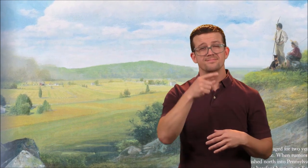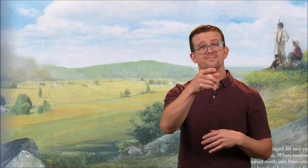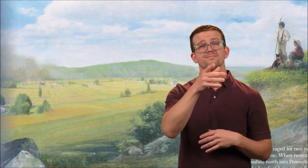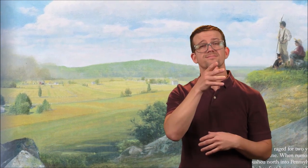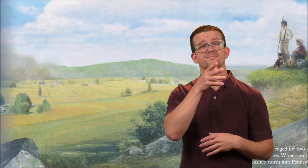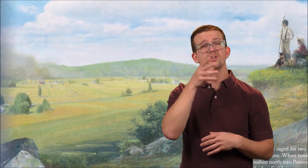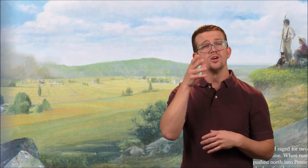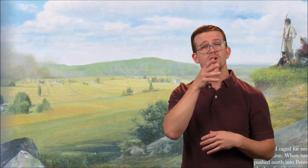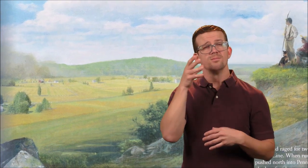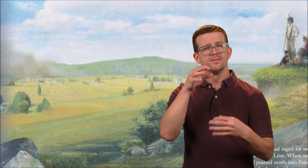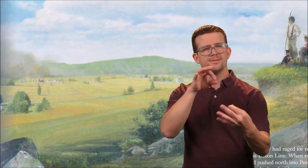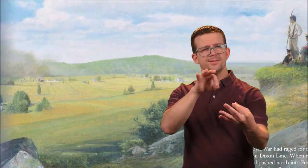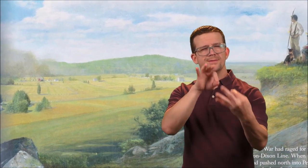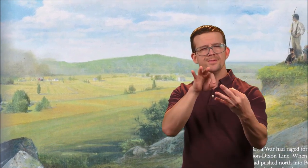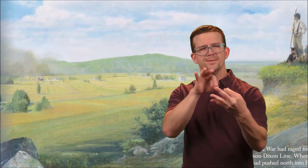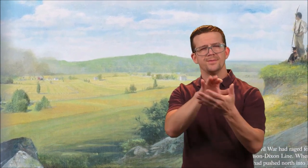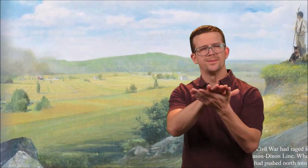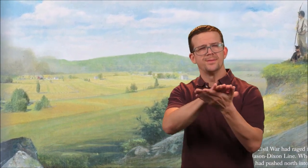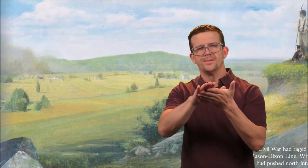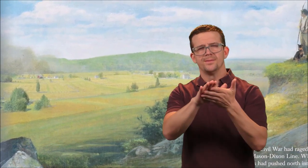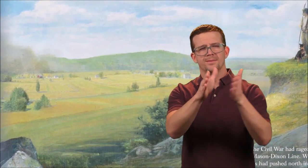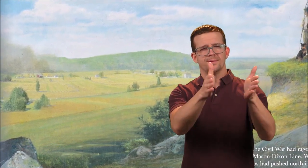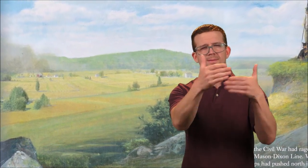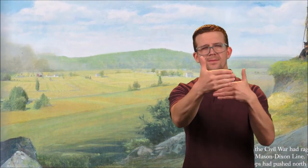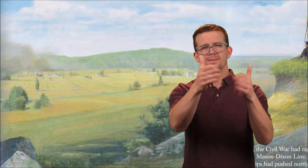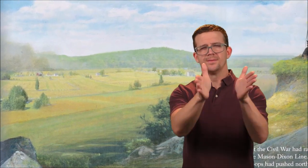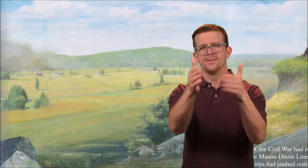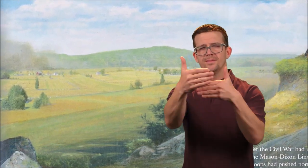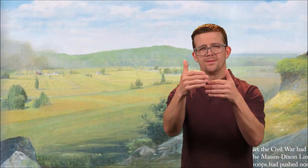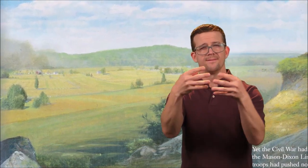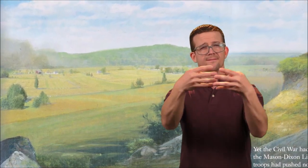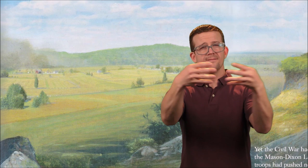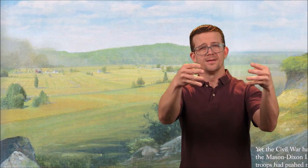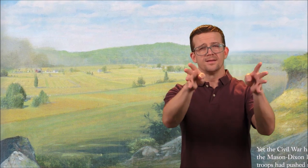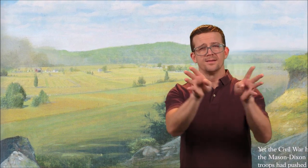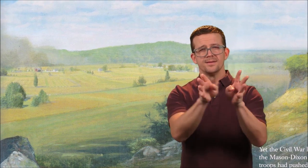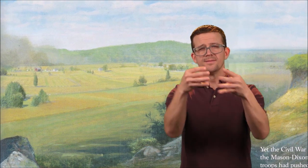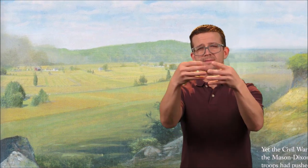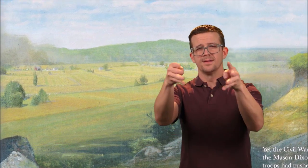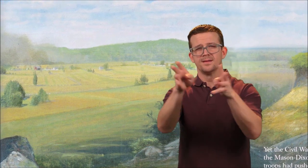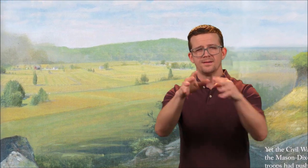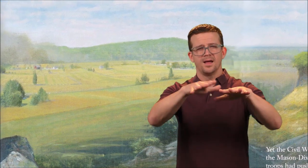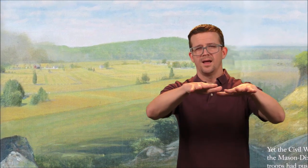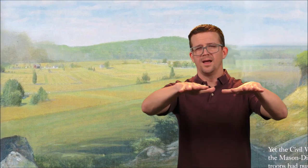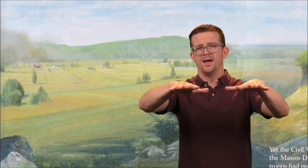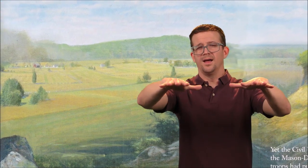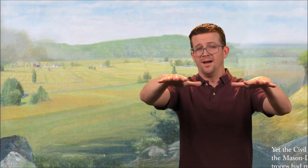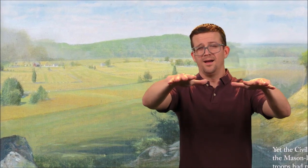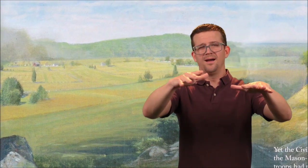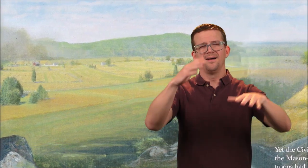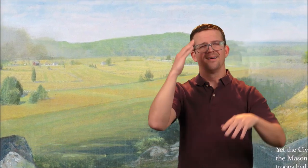In the rich valley below, tidy farms and fields spread out like a patchwork